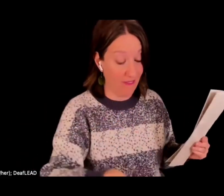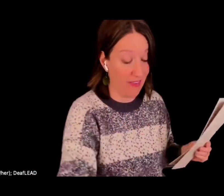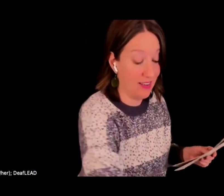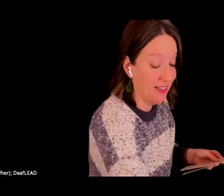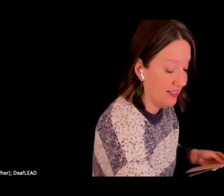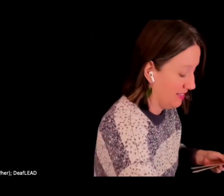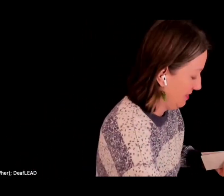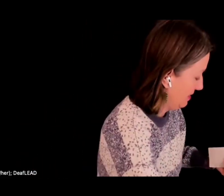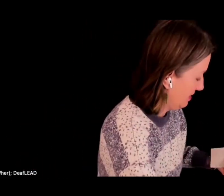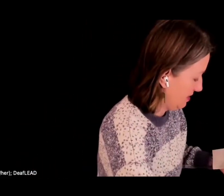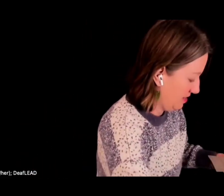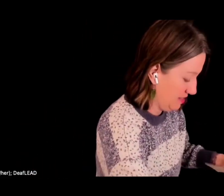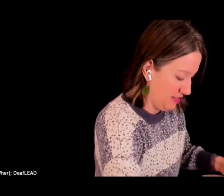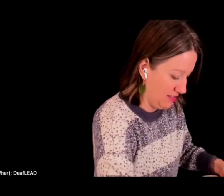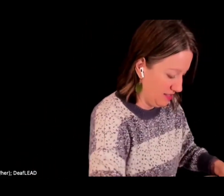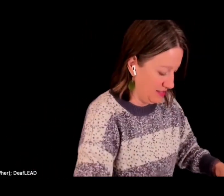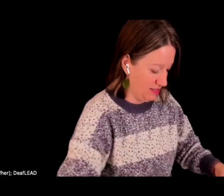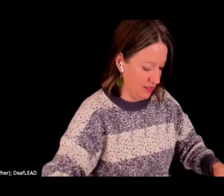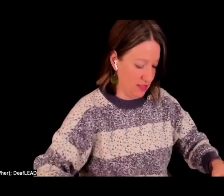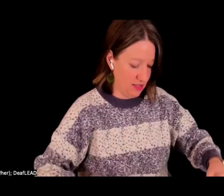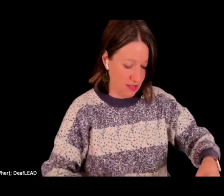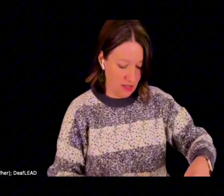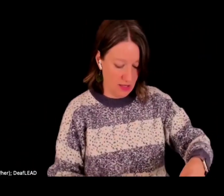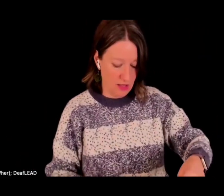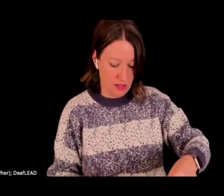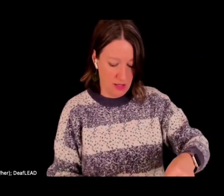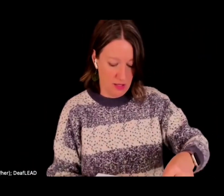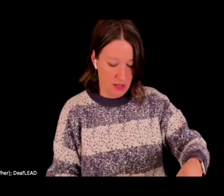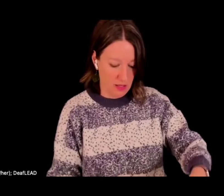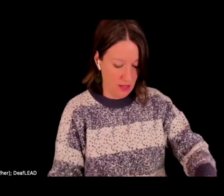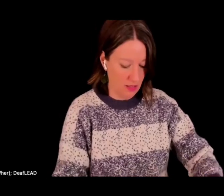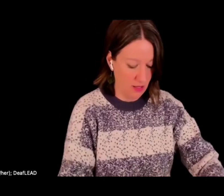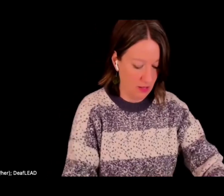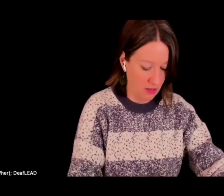Then what I will do is I'll take scissors and I'll cut it in half.